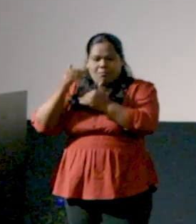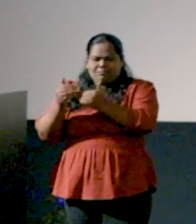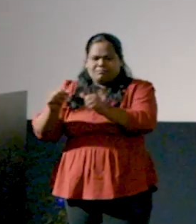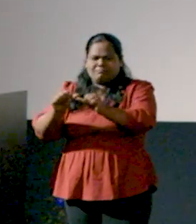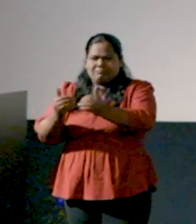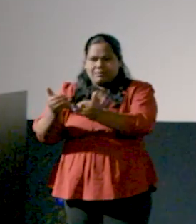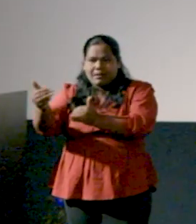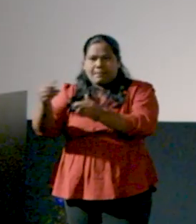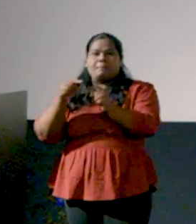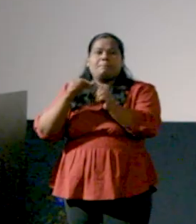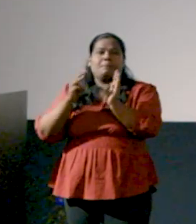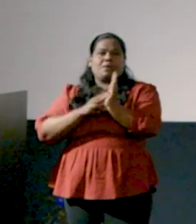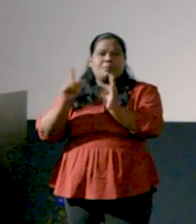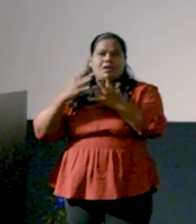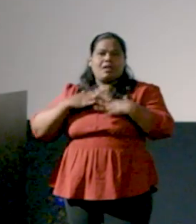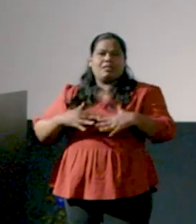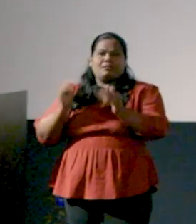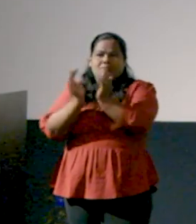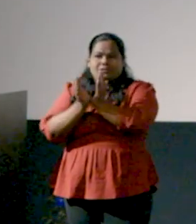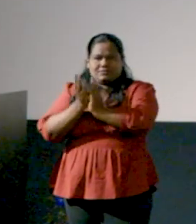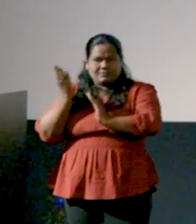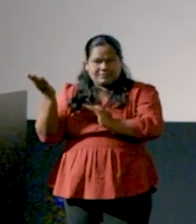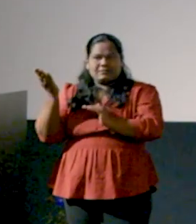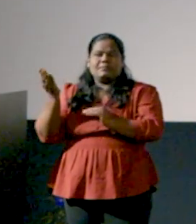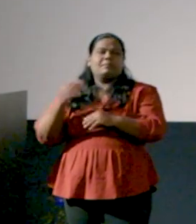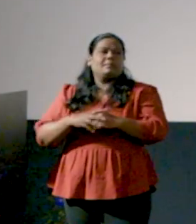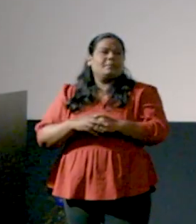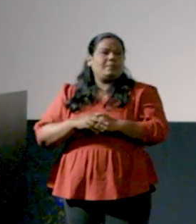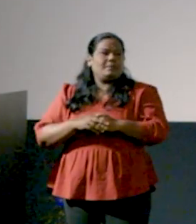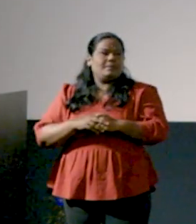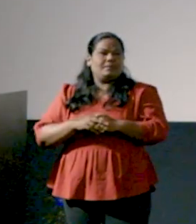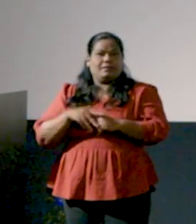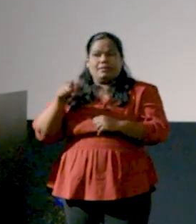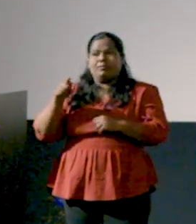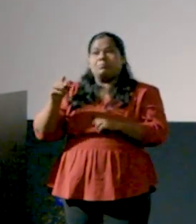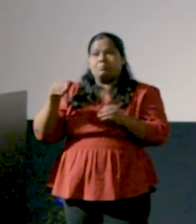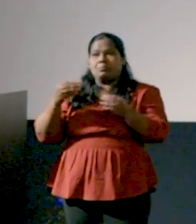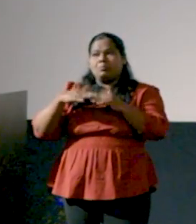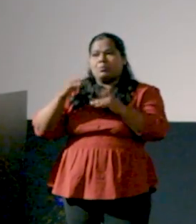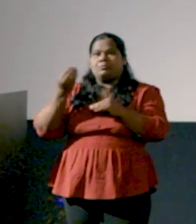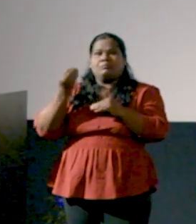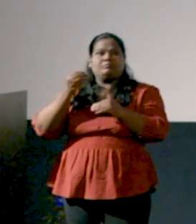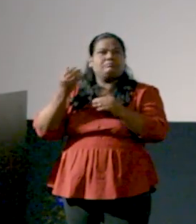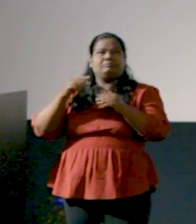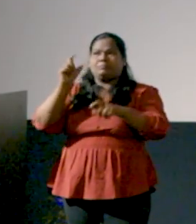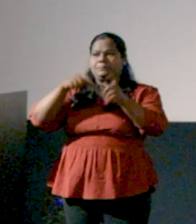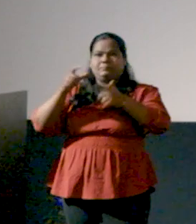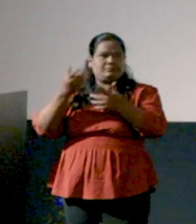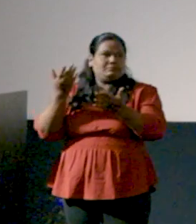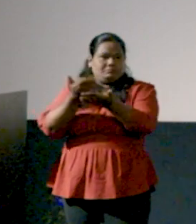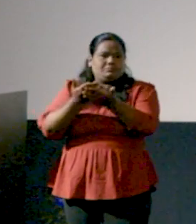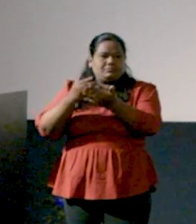of PM Ayushman Arogya Yojana, which is already covering more than 12 crore people in this country,